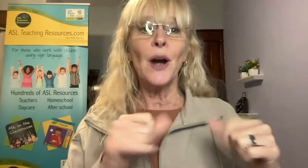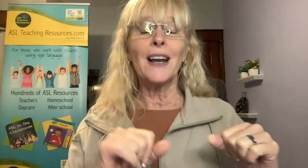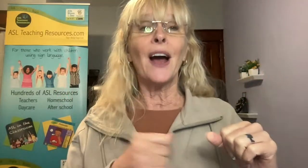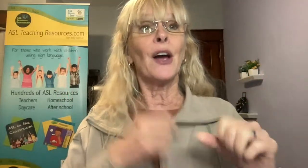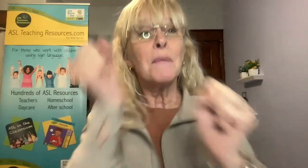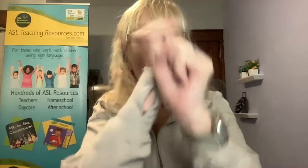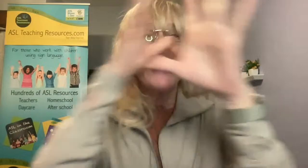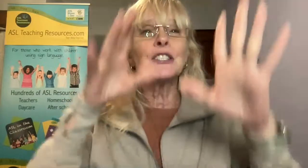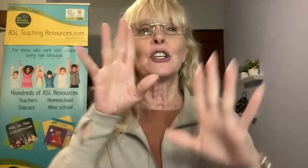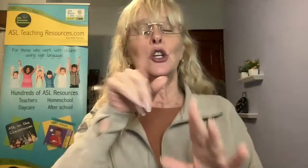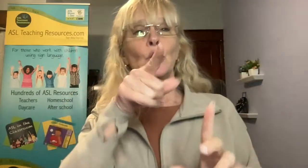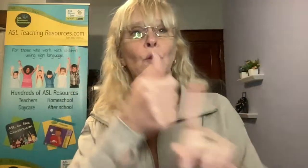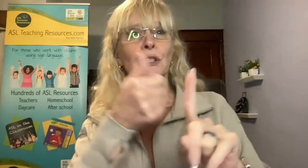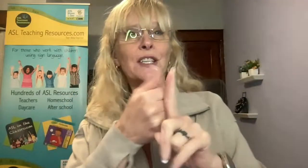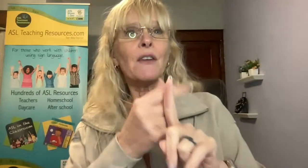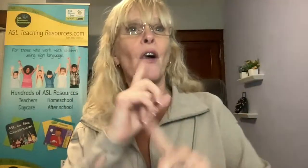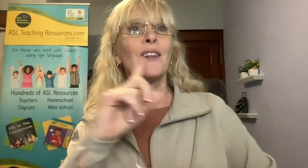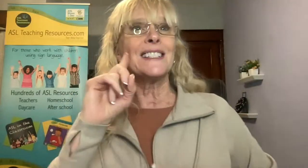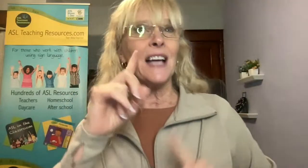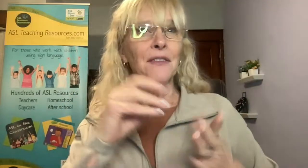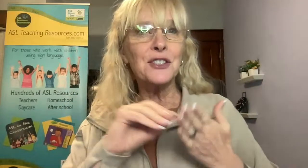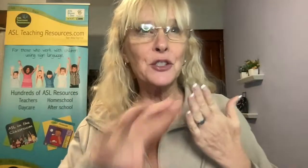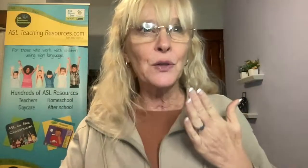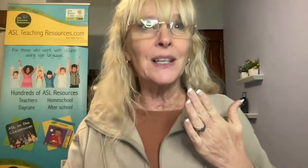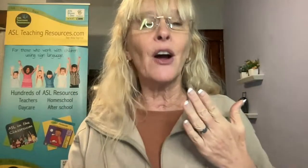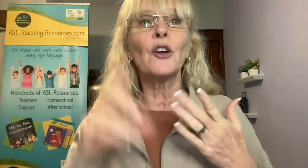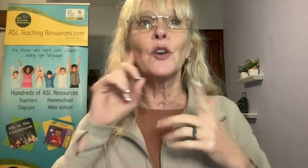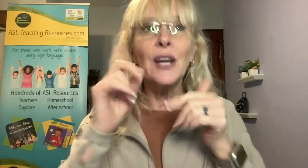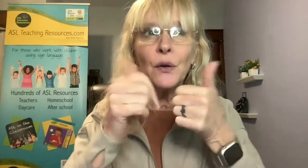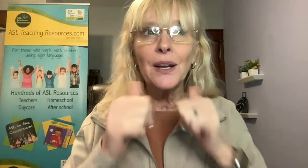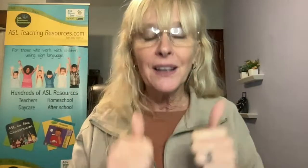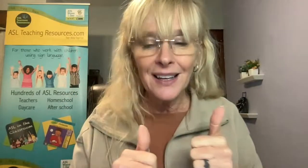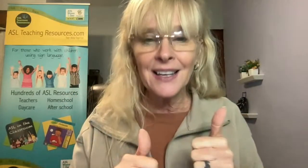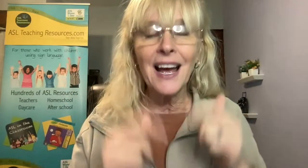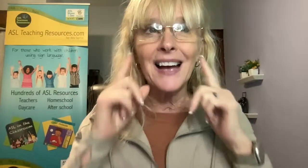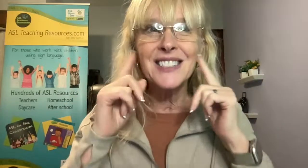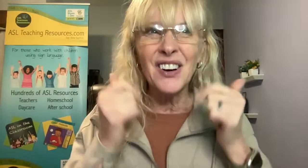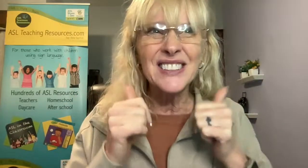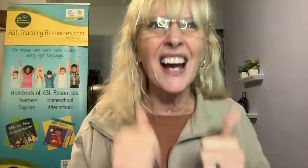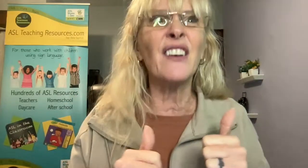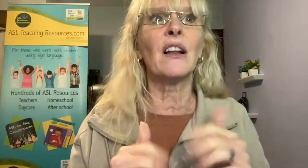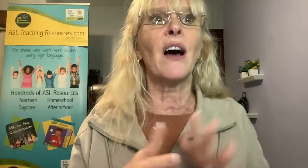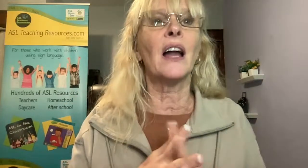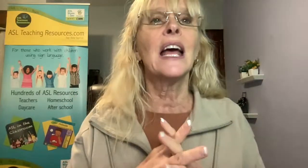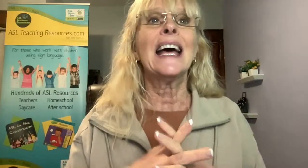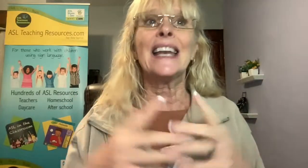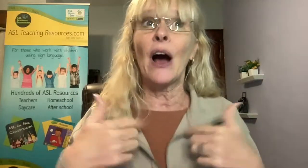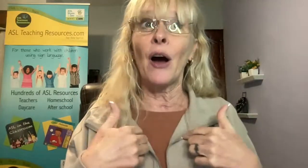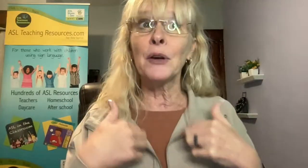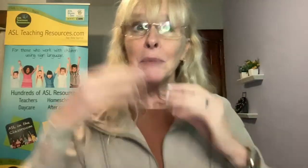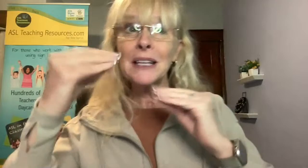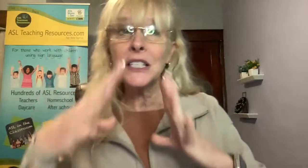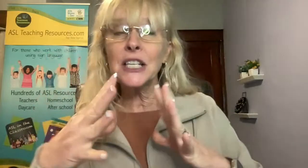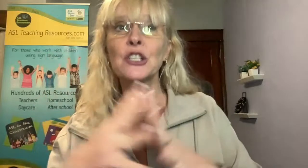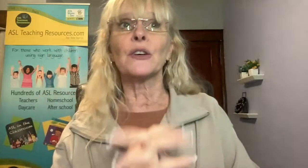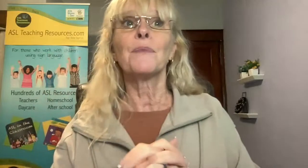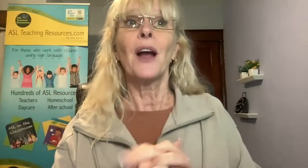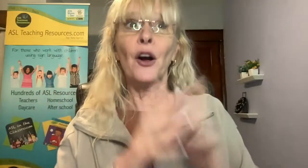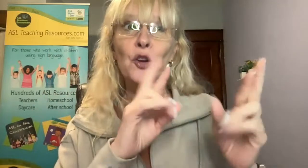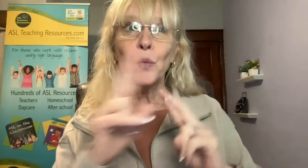it now. Imagine you yourself are the deaf student, or your hearing it has gone down a lot. Now I'm going to be the teacher. Are you